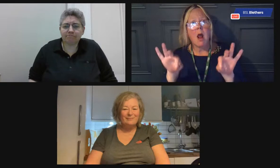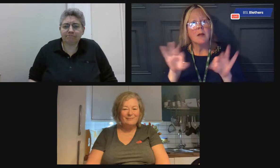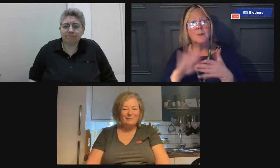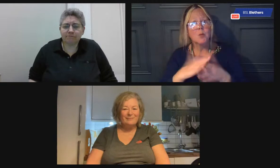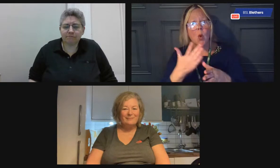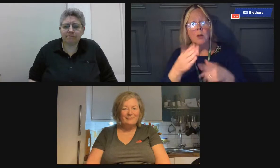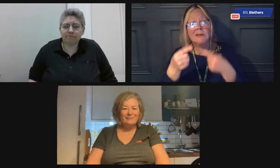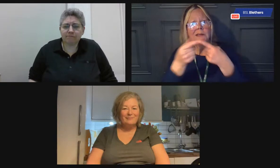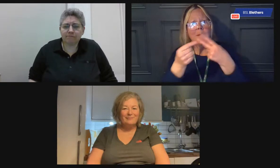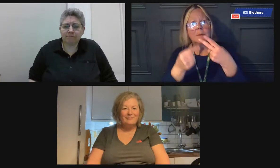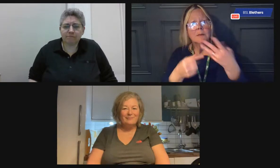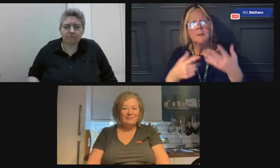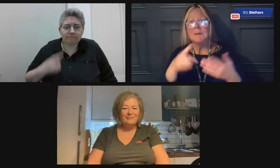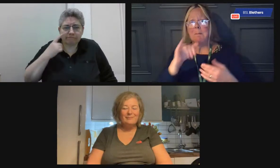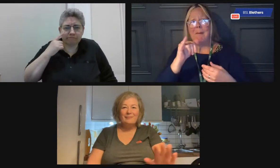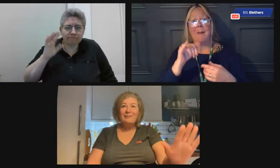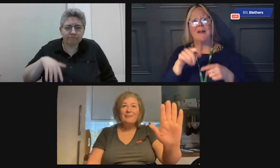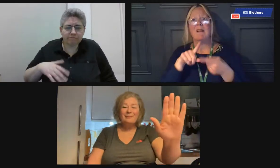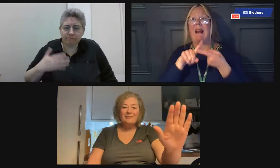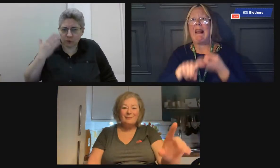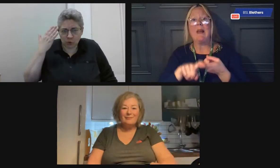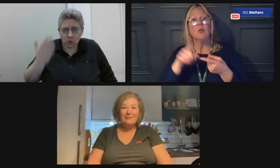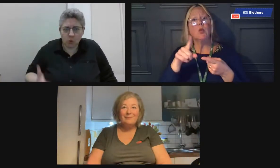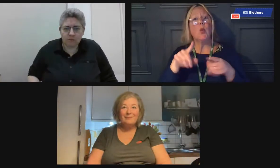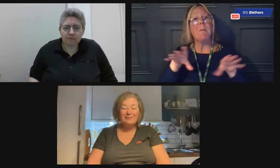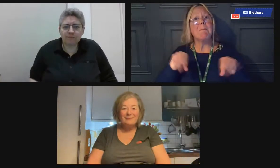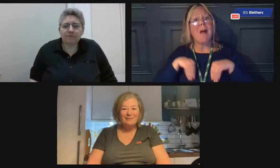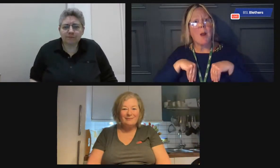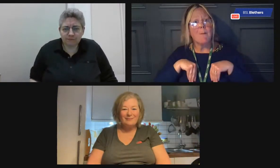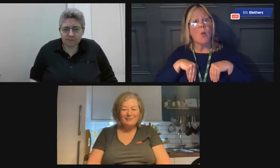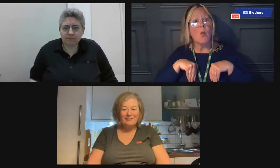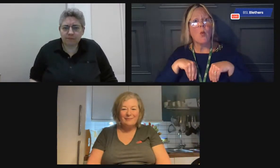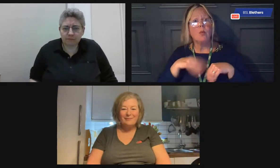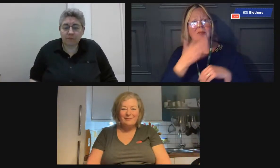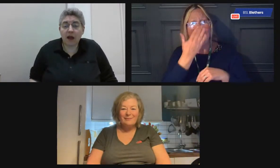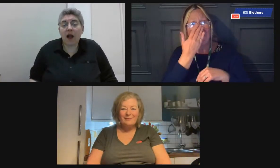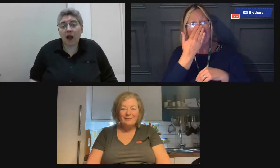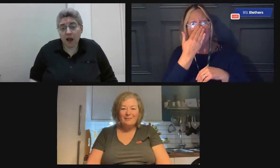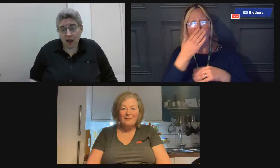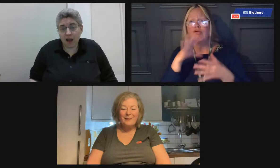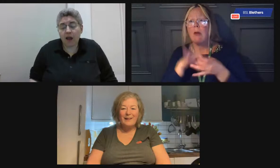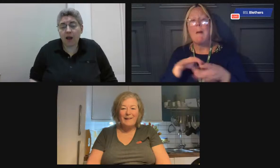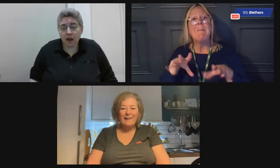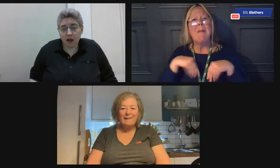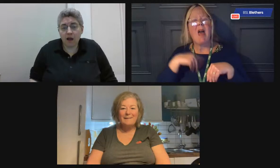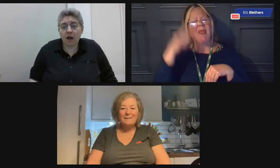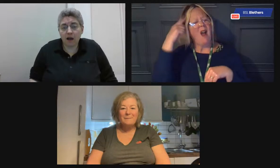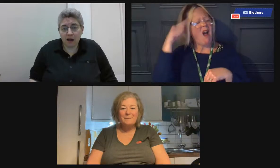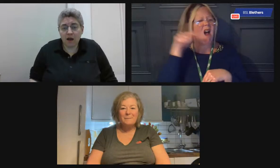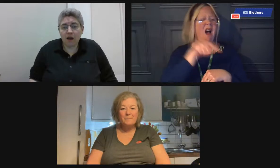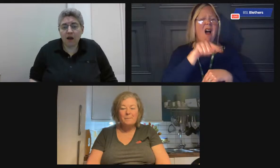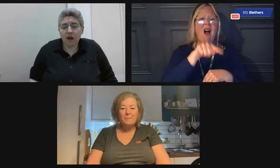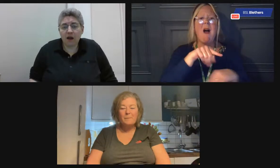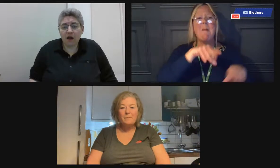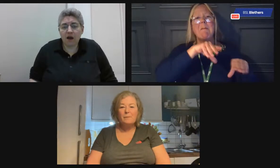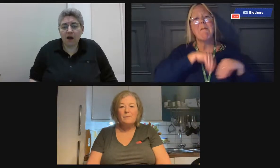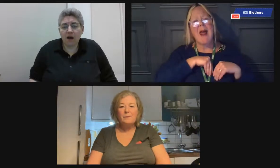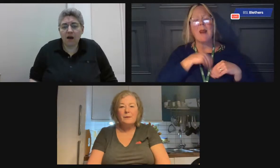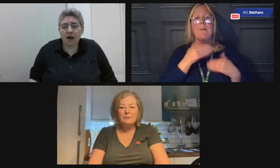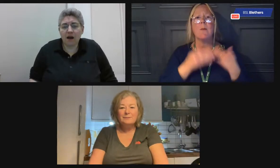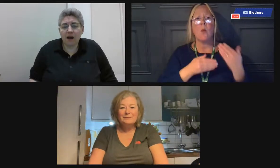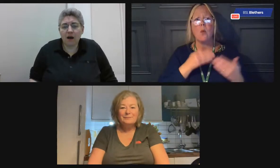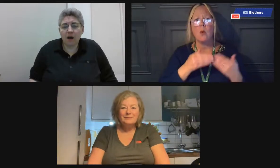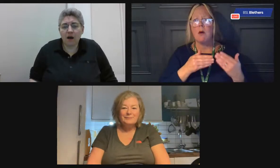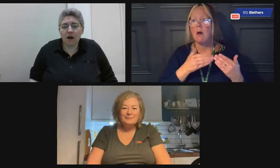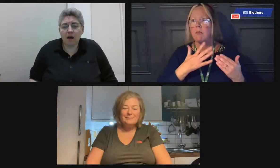These can be very difficult to diagnose because the symptoms aren't really obvious. People often think, oh, I'm just going through the